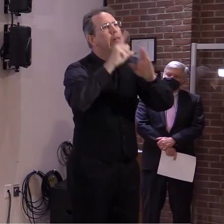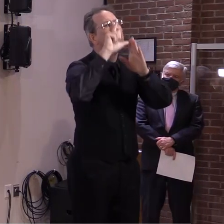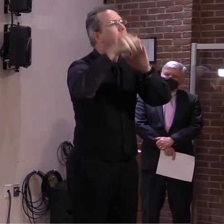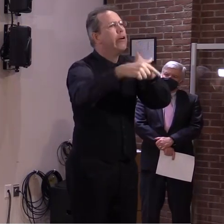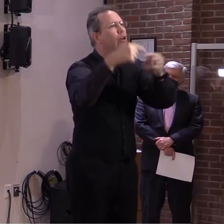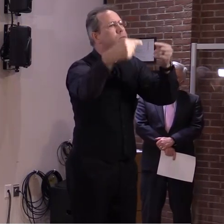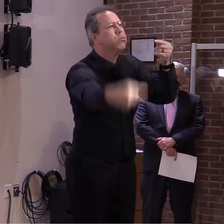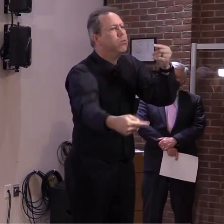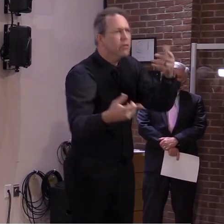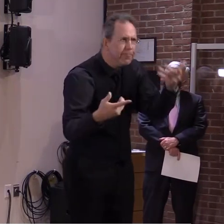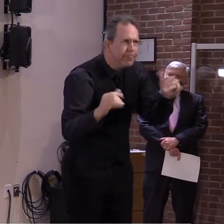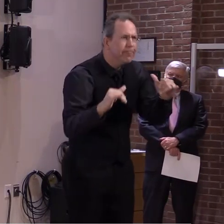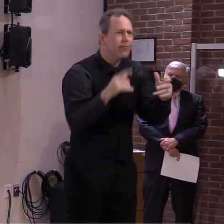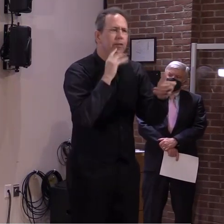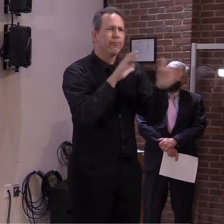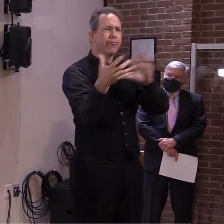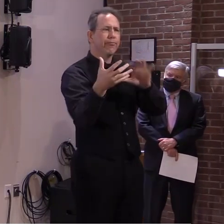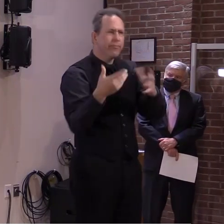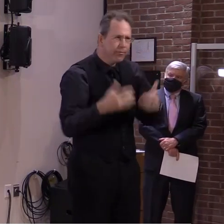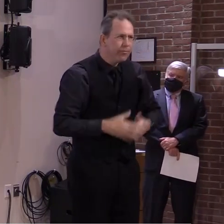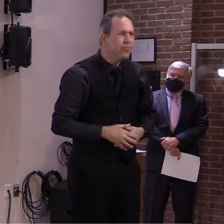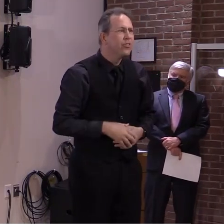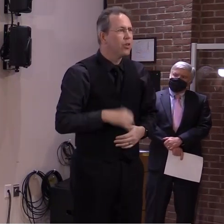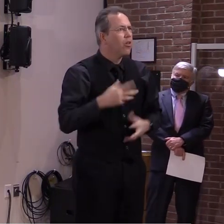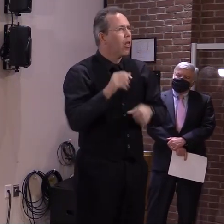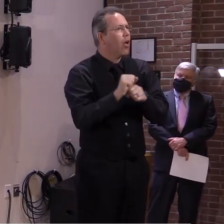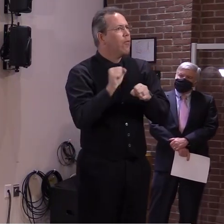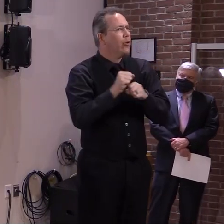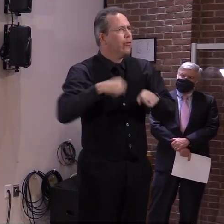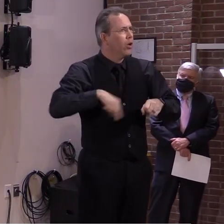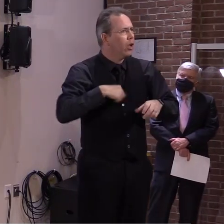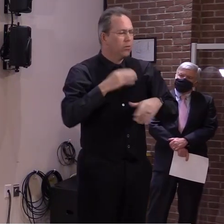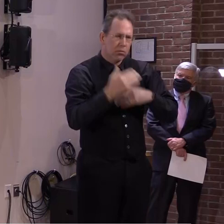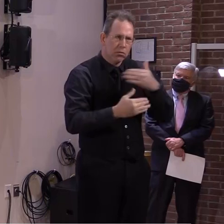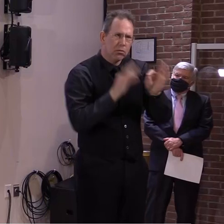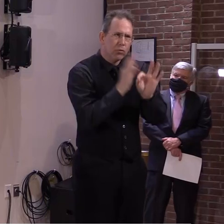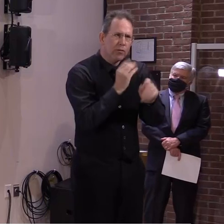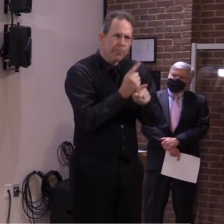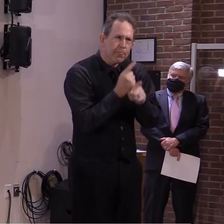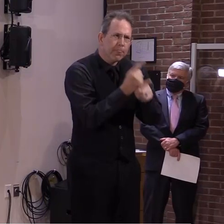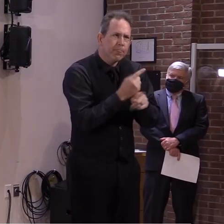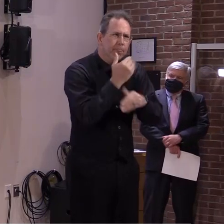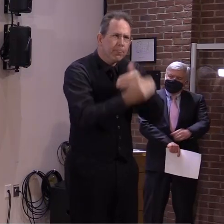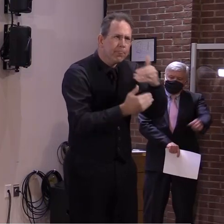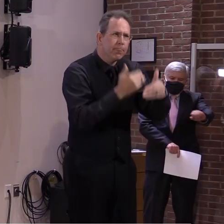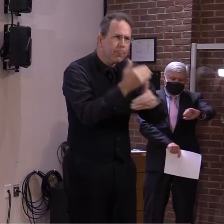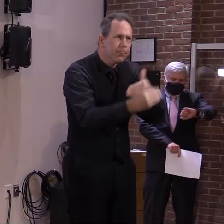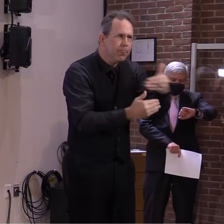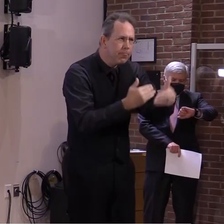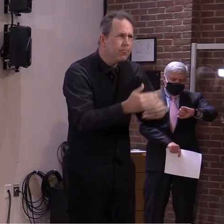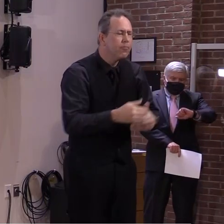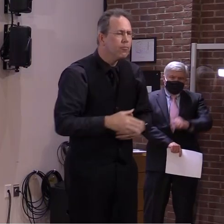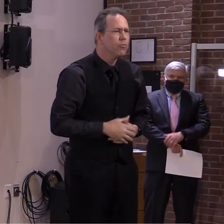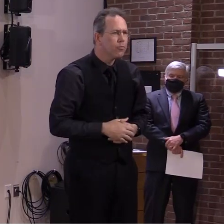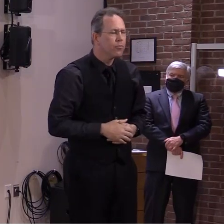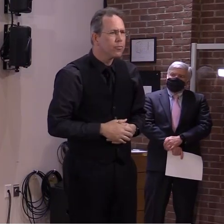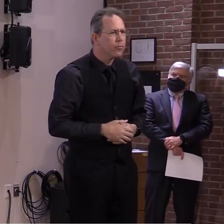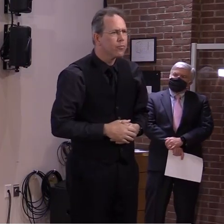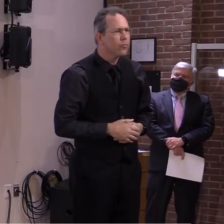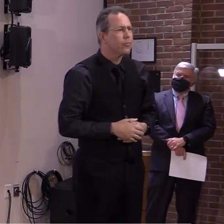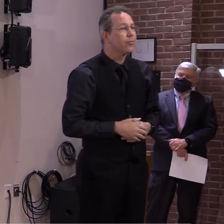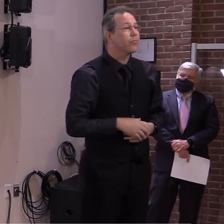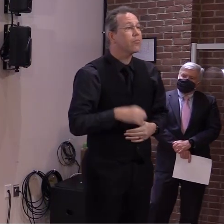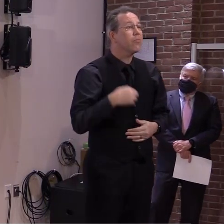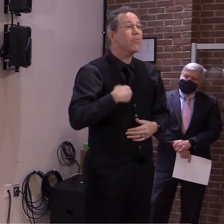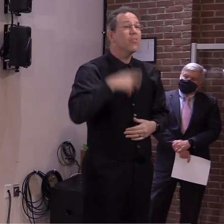next 4 weeks when everyone is eligible. Because even though we protected those at greatest risk of hospitalization